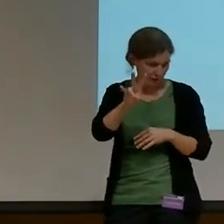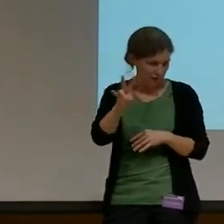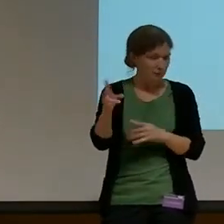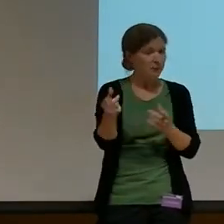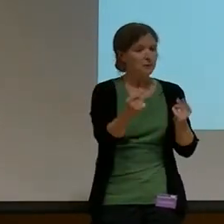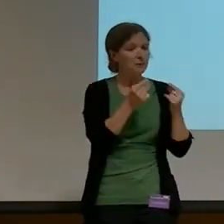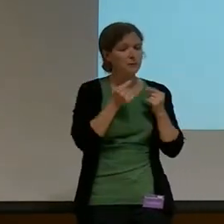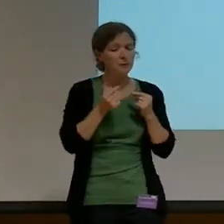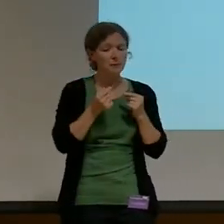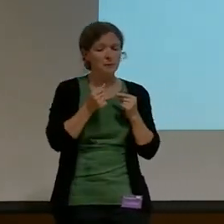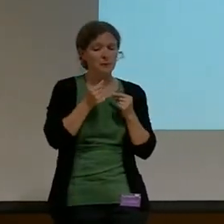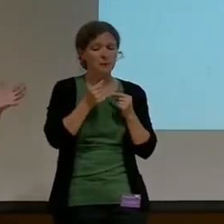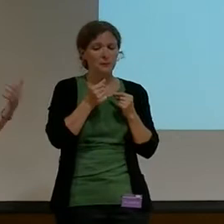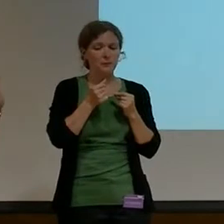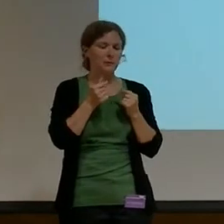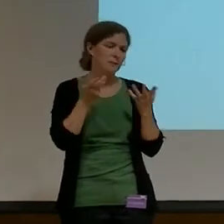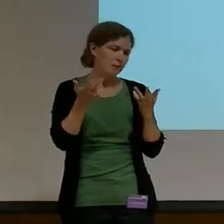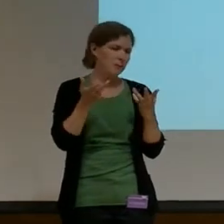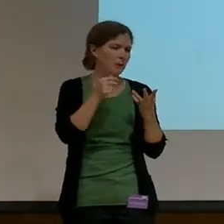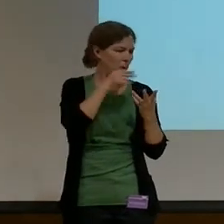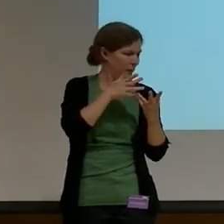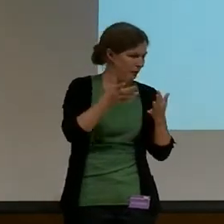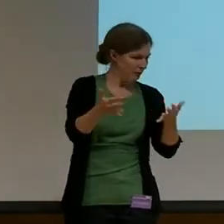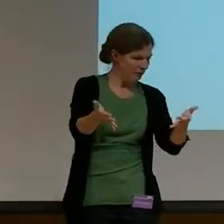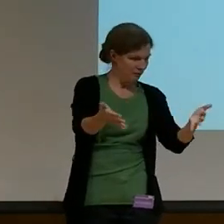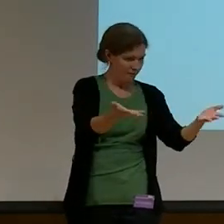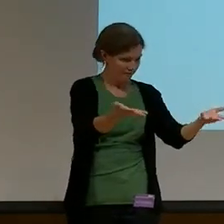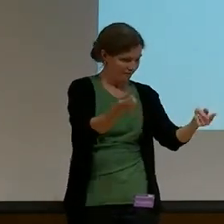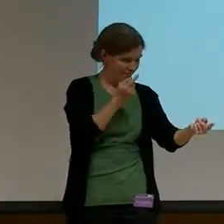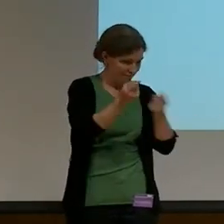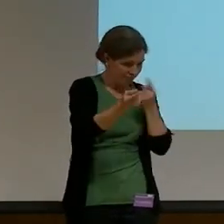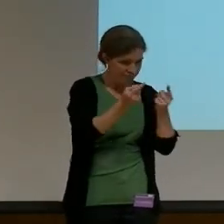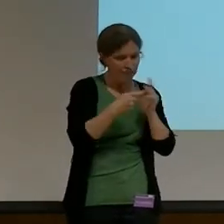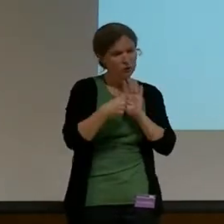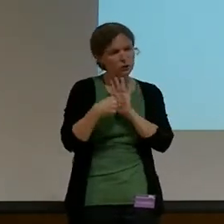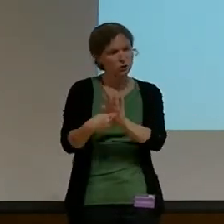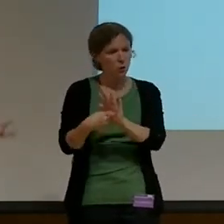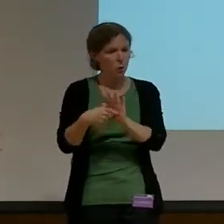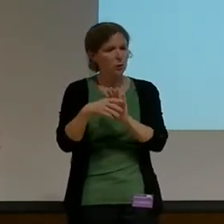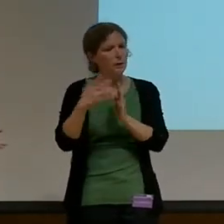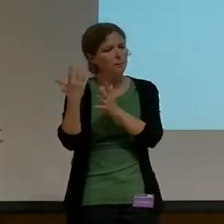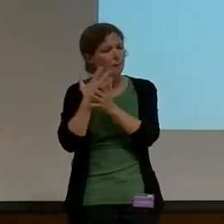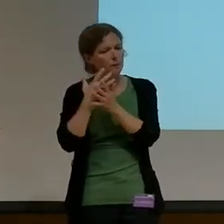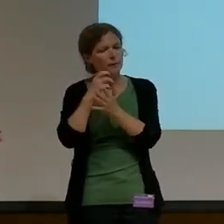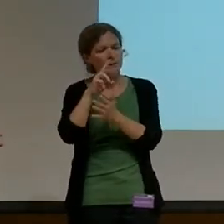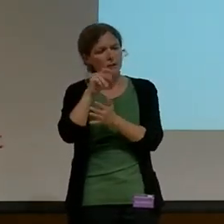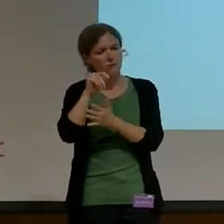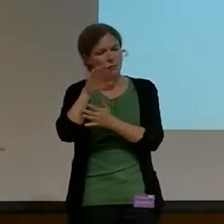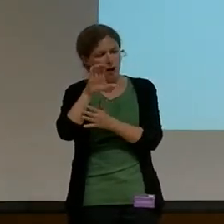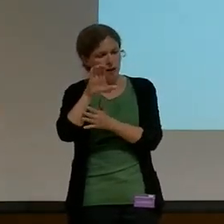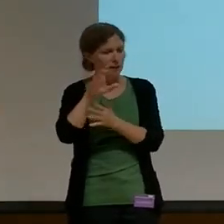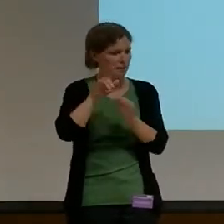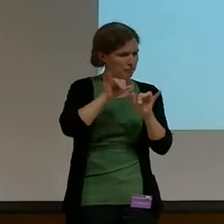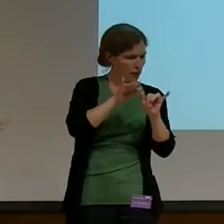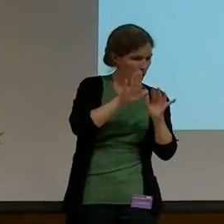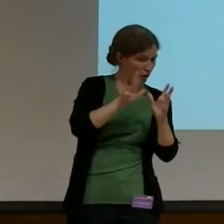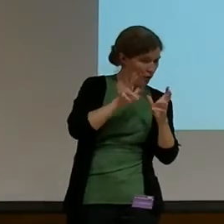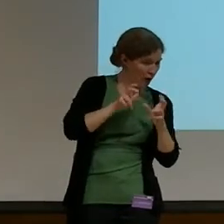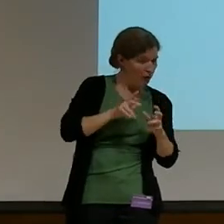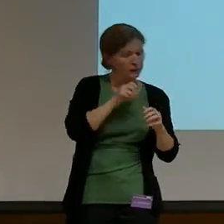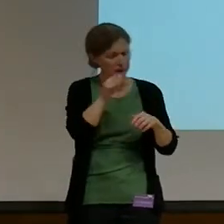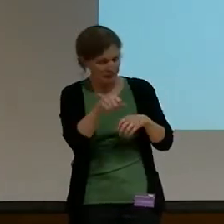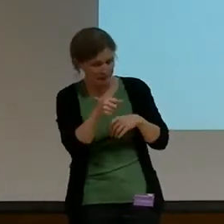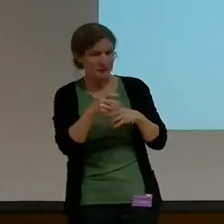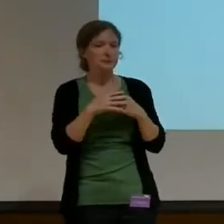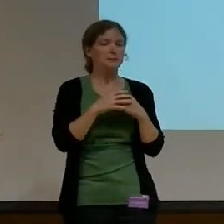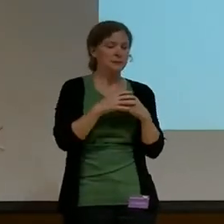did is we brought asexual women into our lab and showed them erotic films and measured their sexual arousal. The reason we